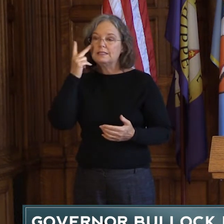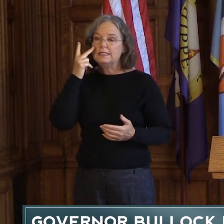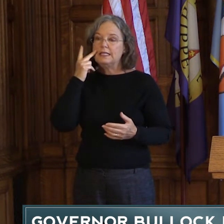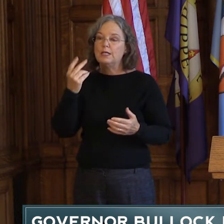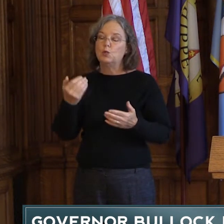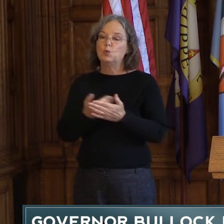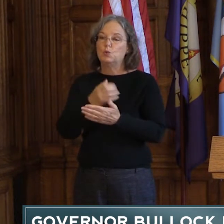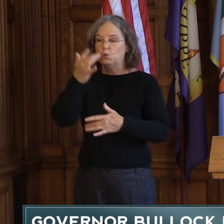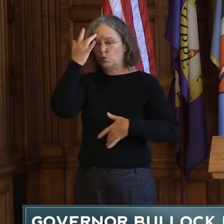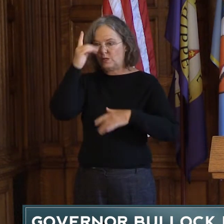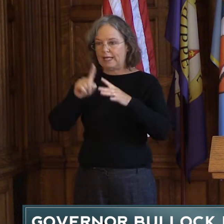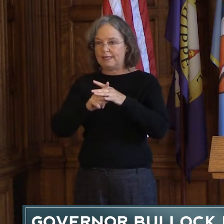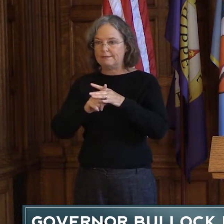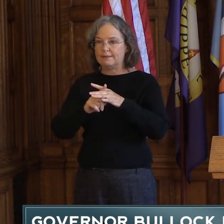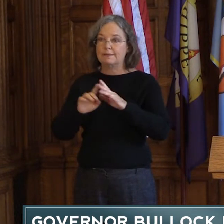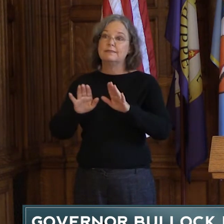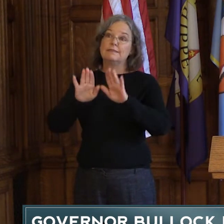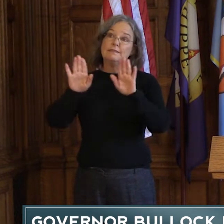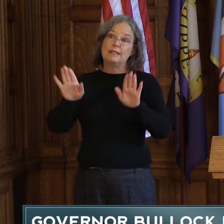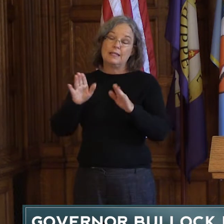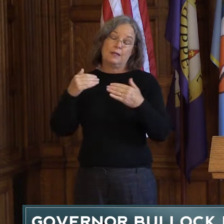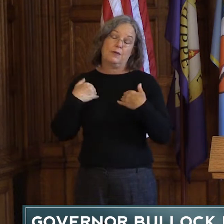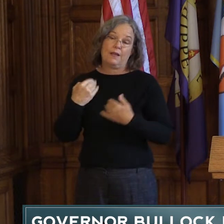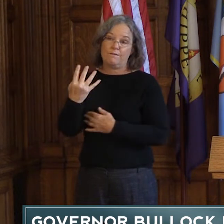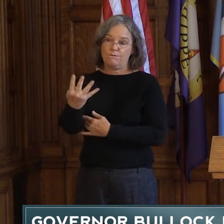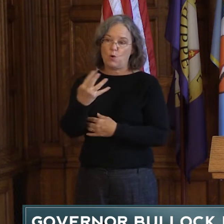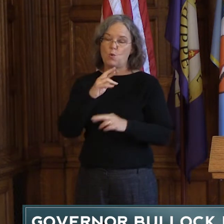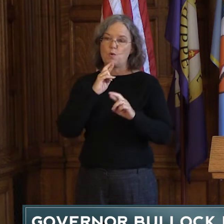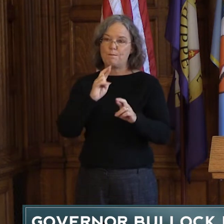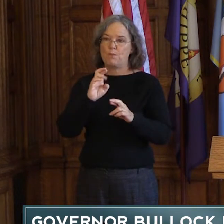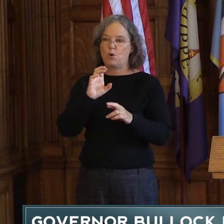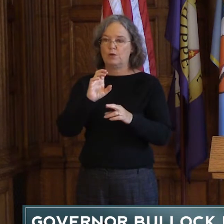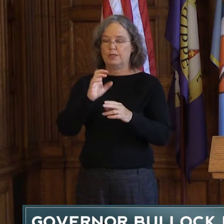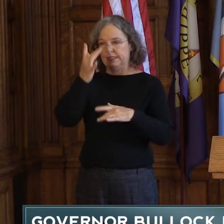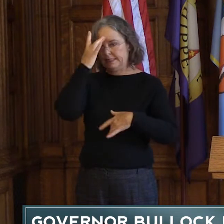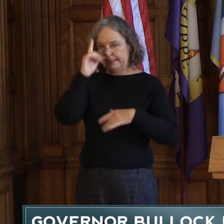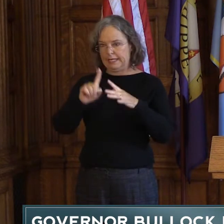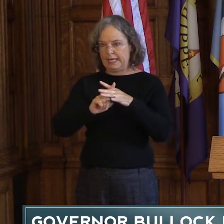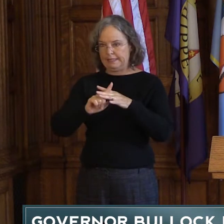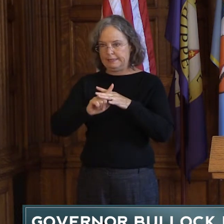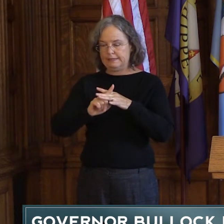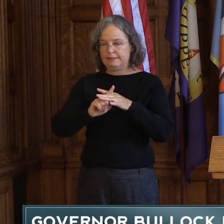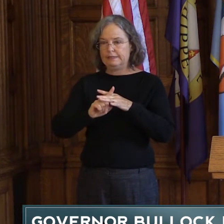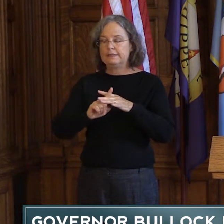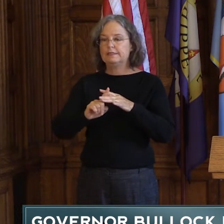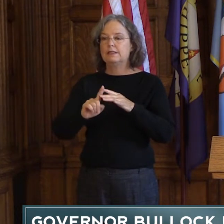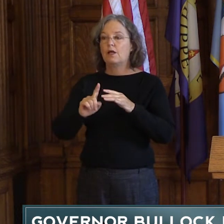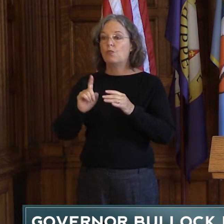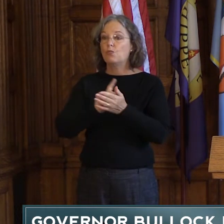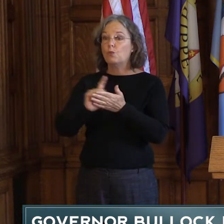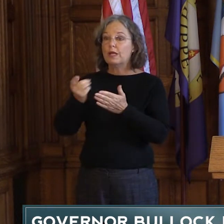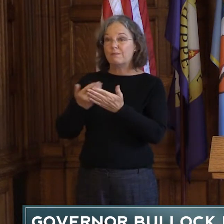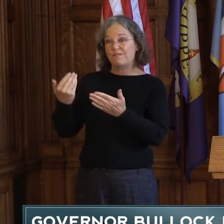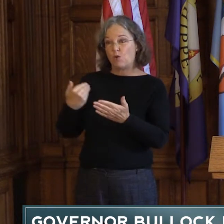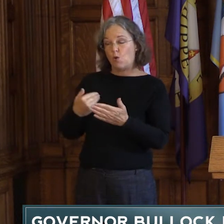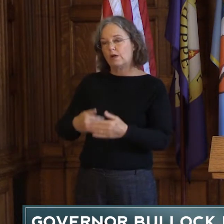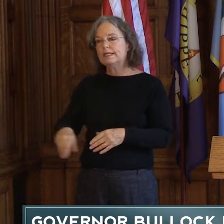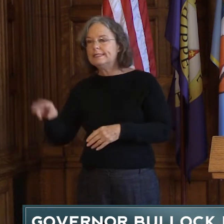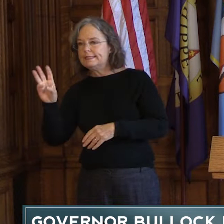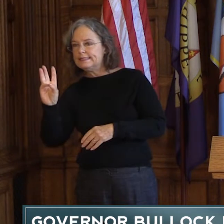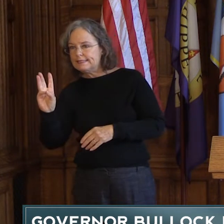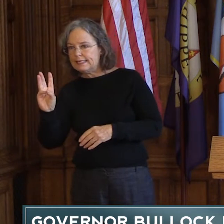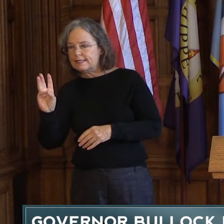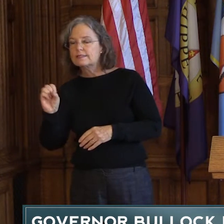have 4 reported cases. The whole week before was 6. So we are in